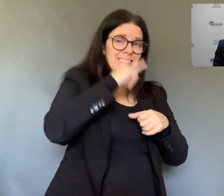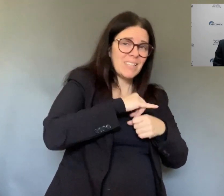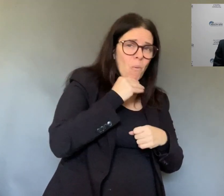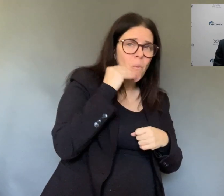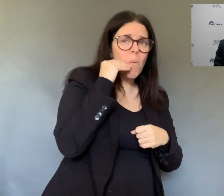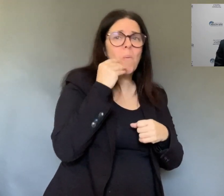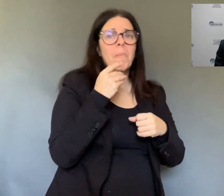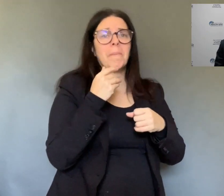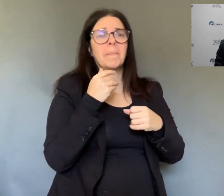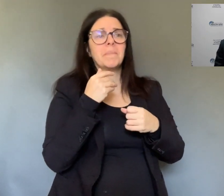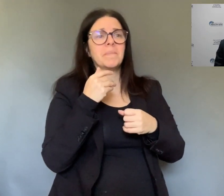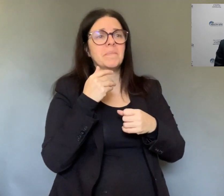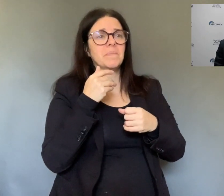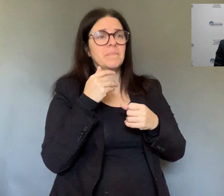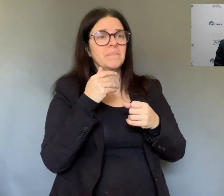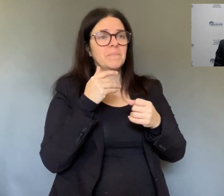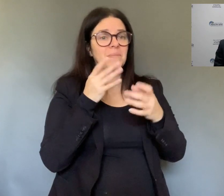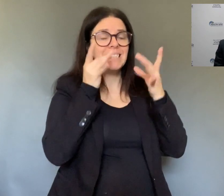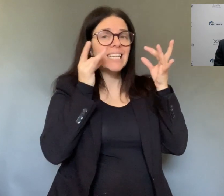Any questions from Blackburn?